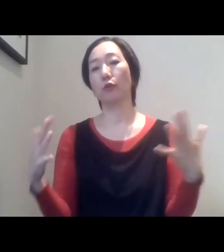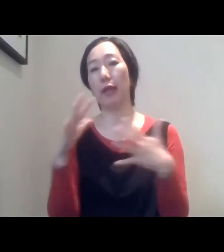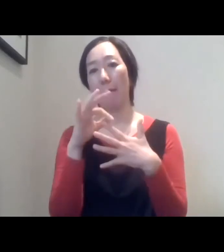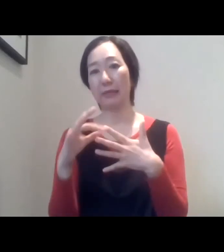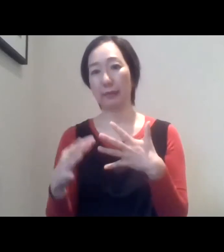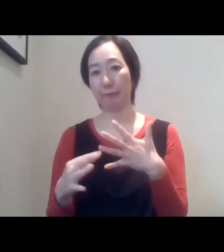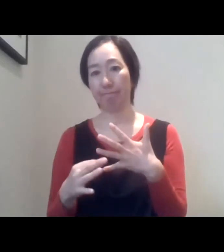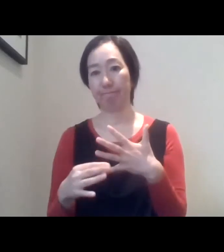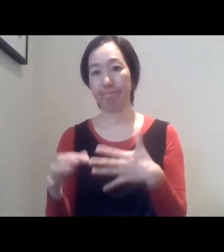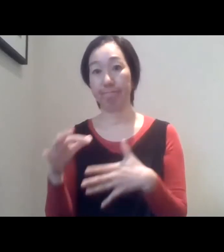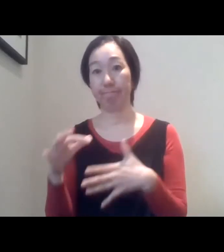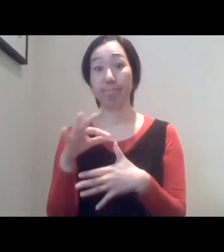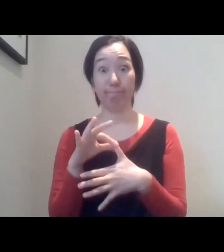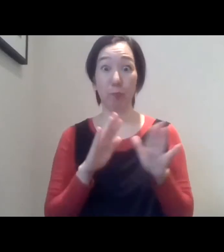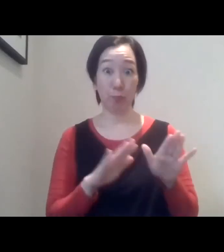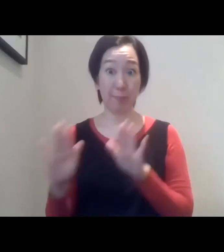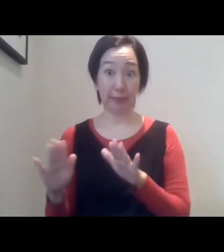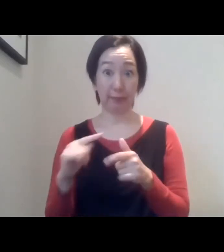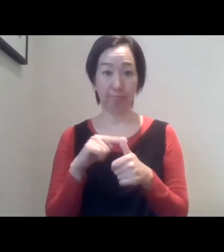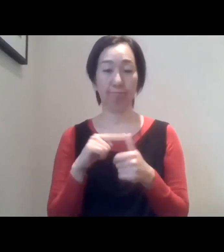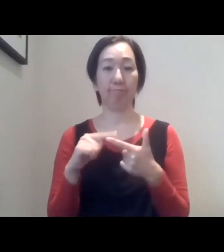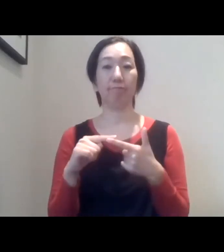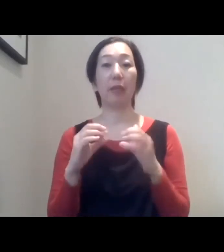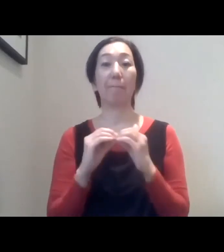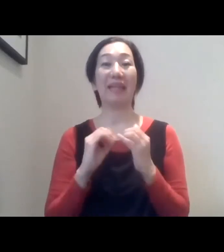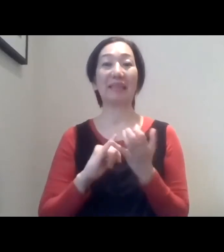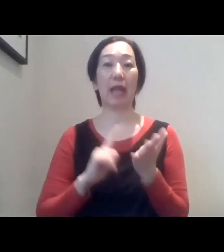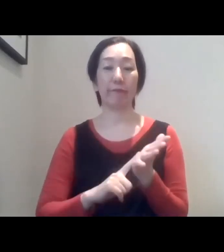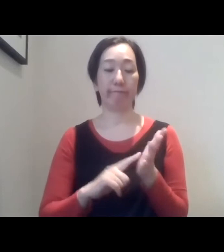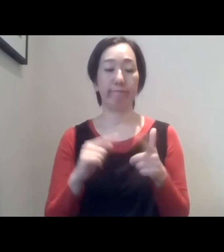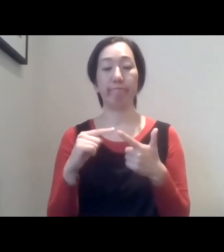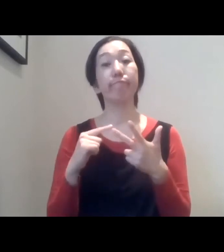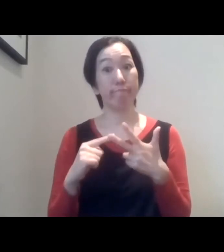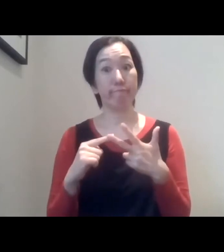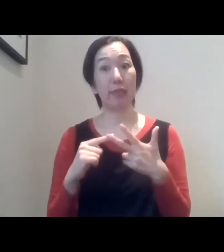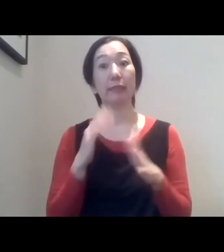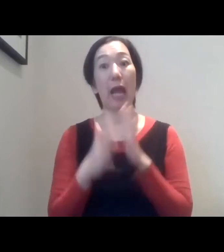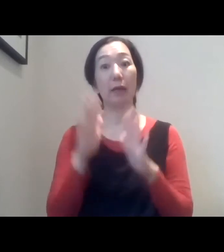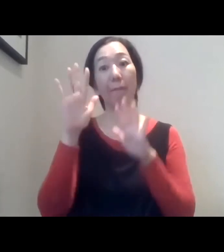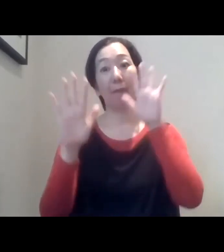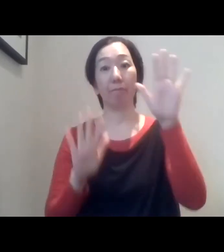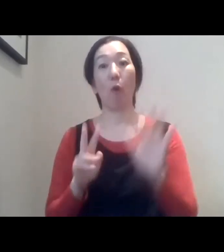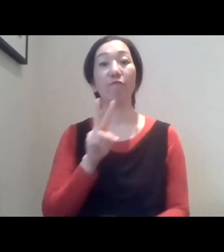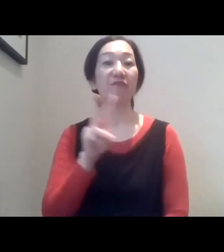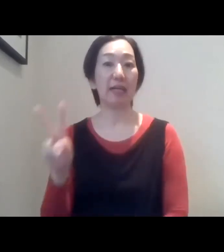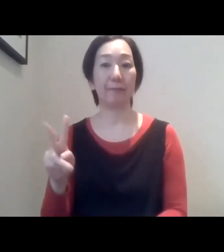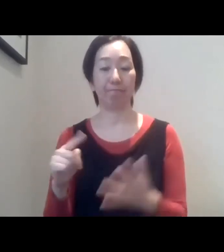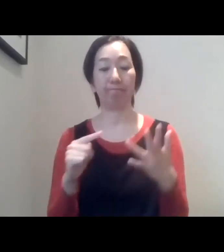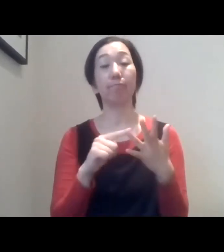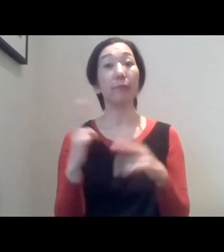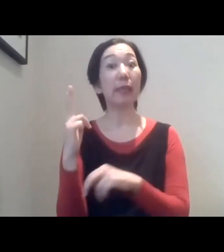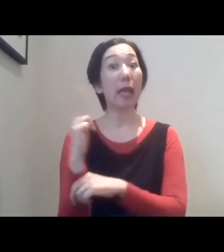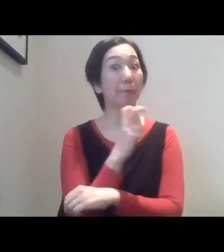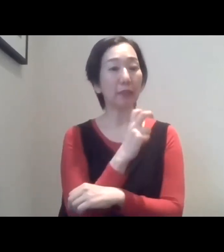So that gives you a little glimpse into some of the elements that were used in the piece. So there was movement, BSL,